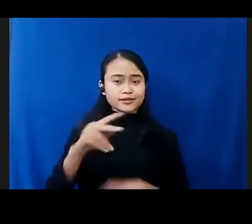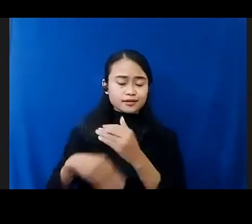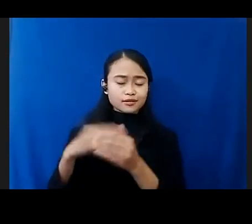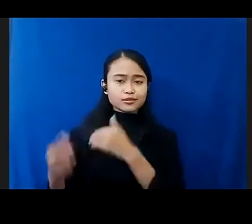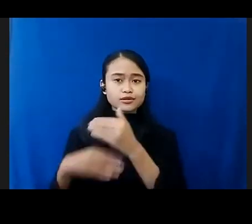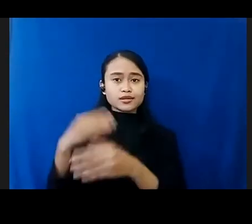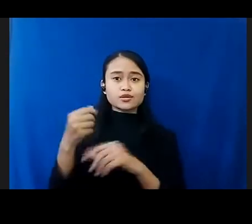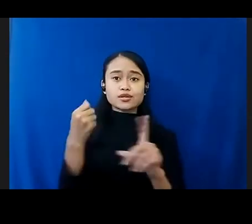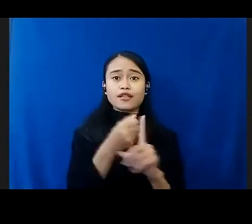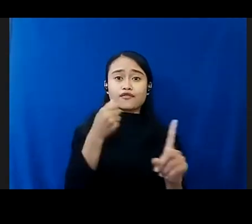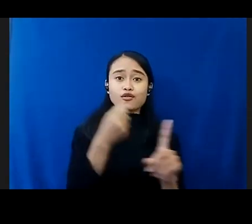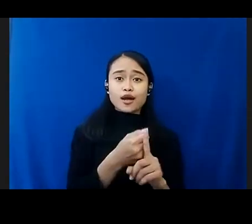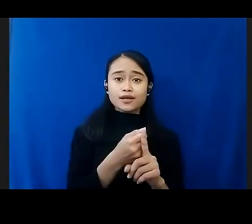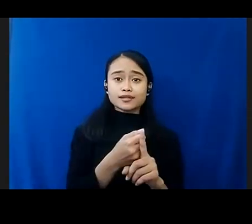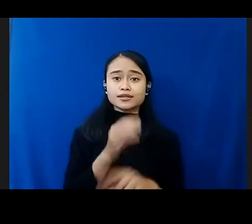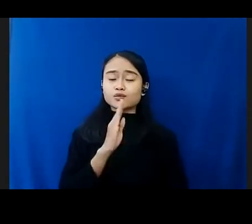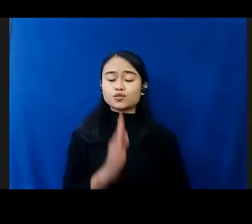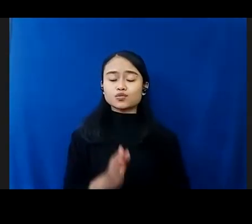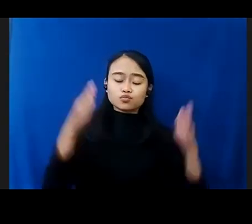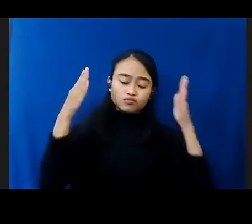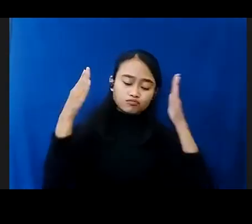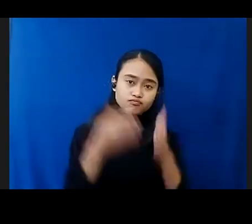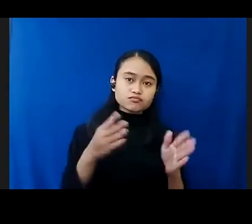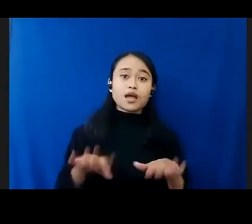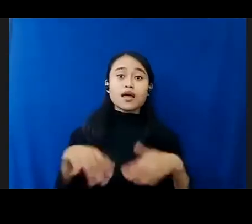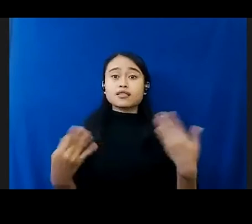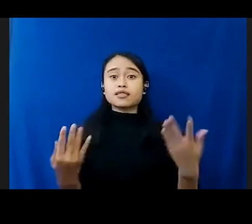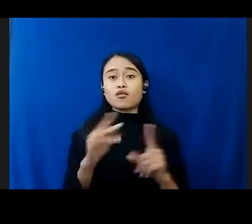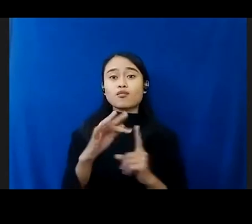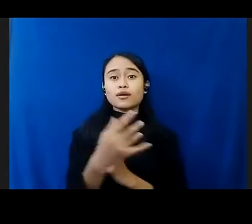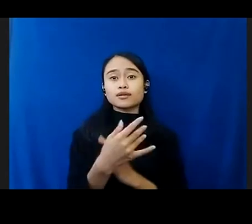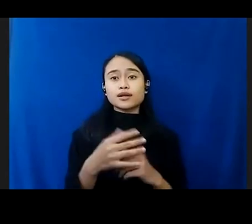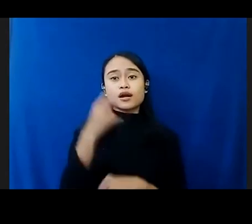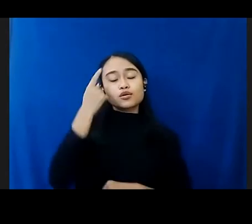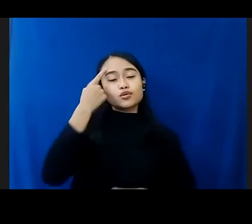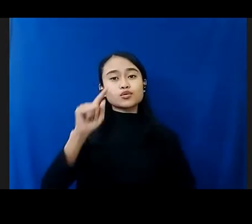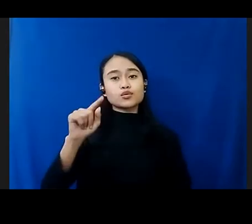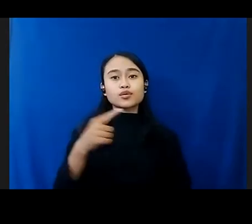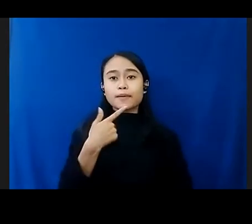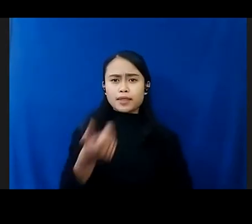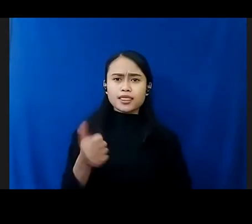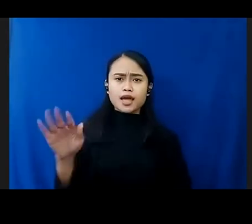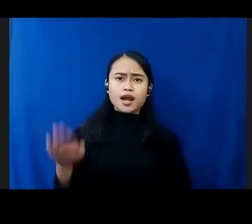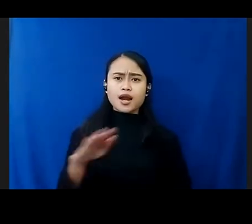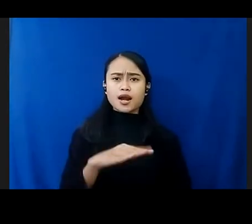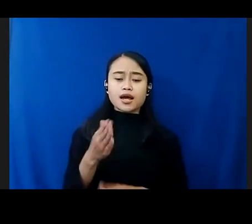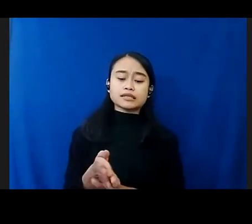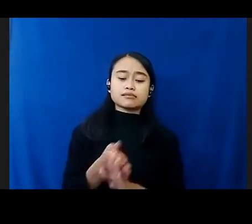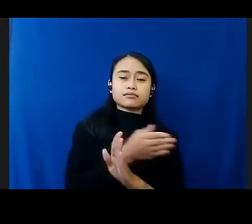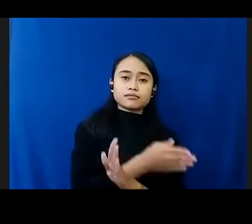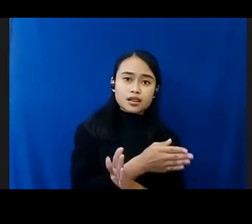Publicly And Put The Best Interest Of Children Before Profits So Any Of Our Advocacy Work Should Challenge And